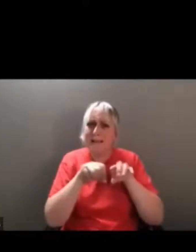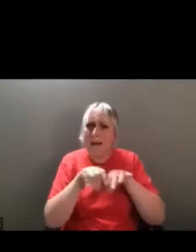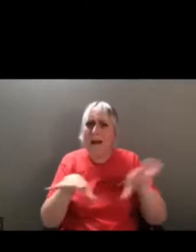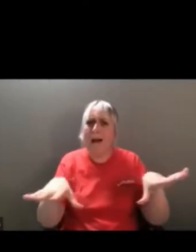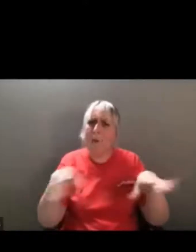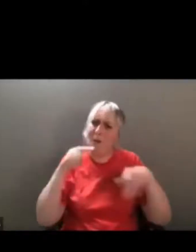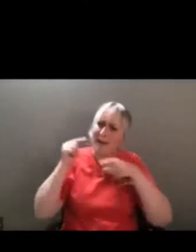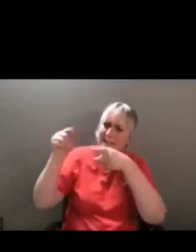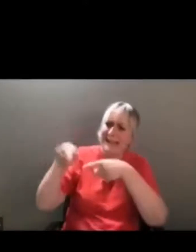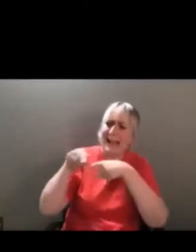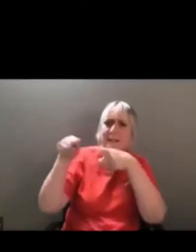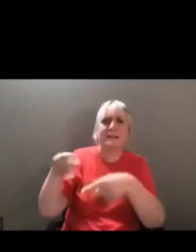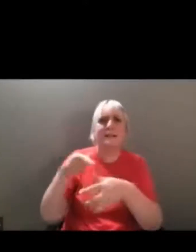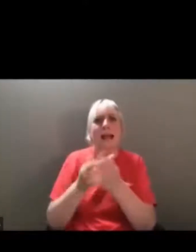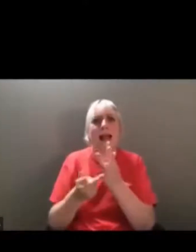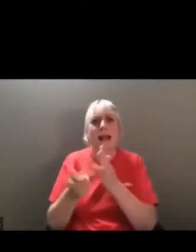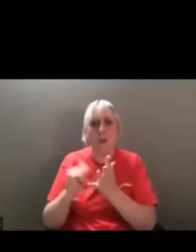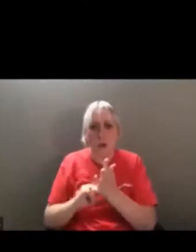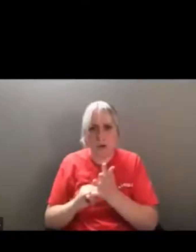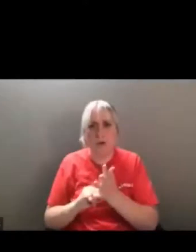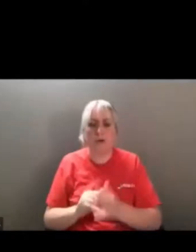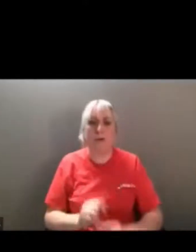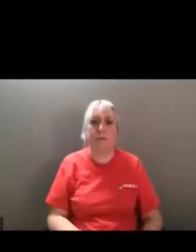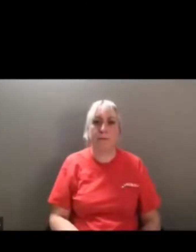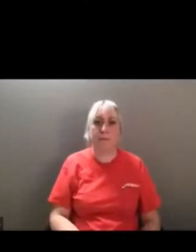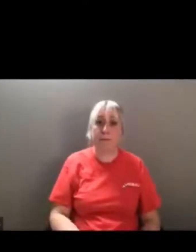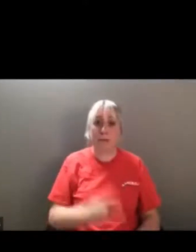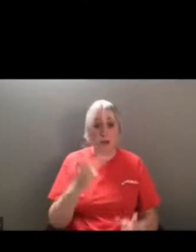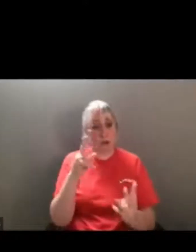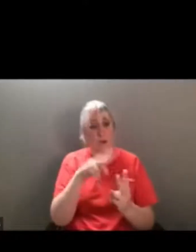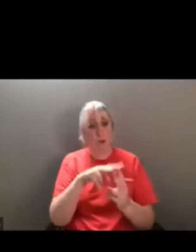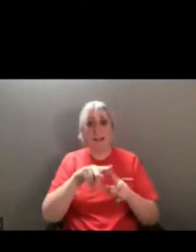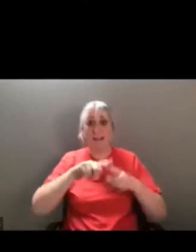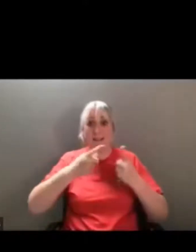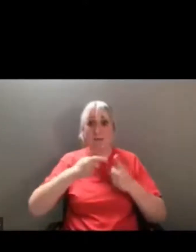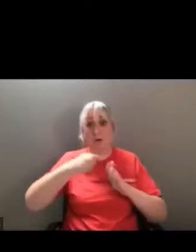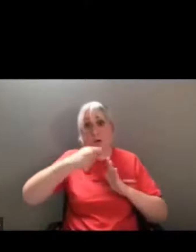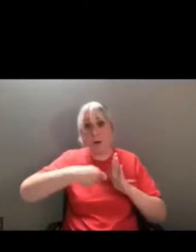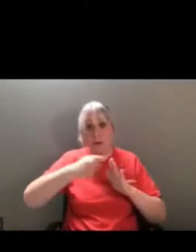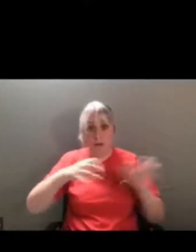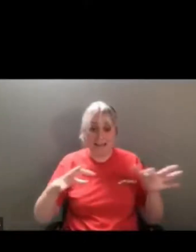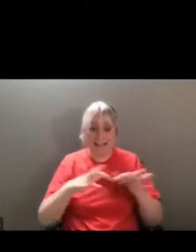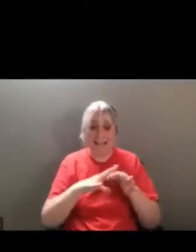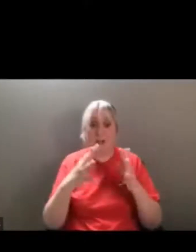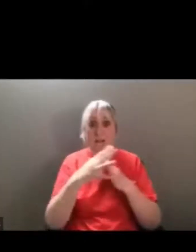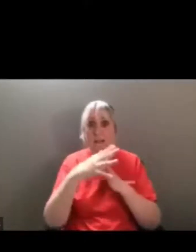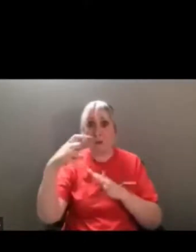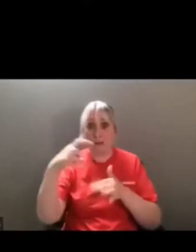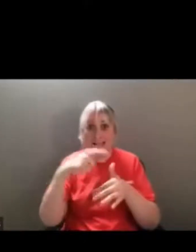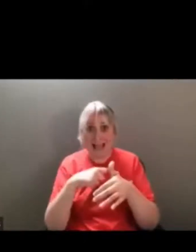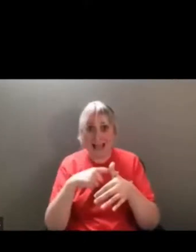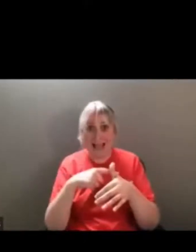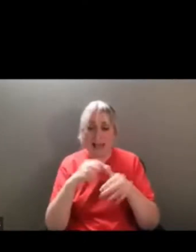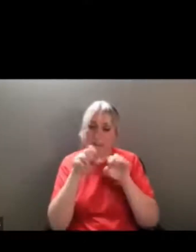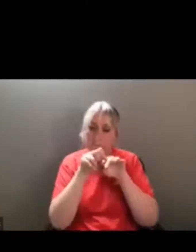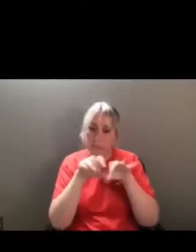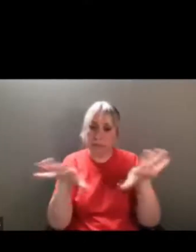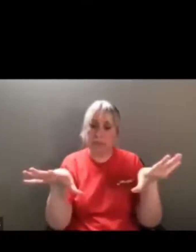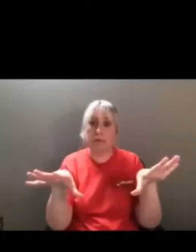Pensions. 2 separate investigative documentaries on the work capability assessment aired that same